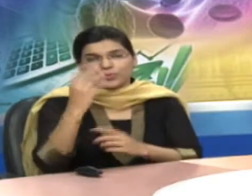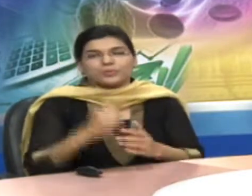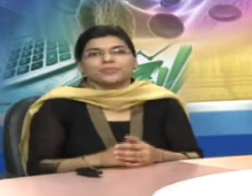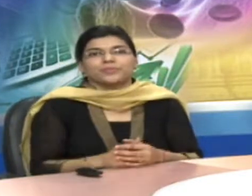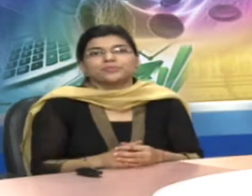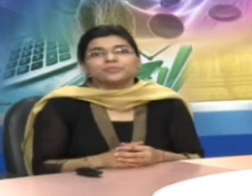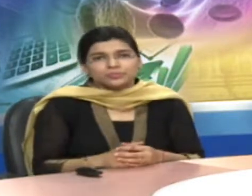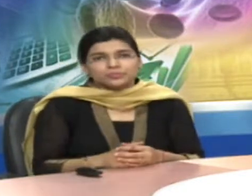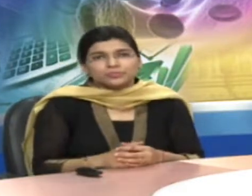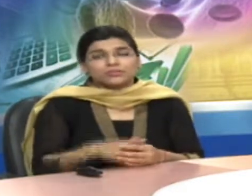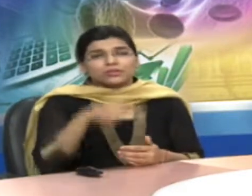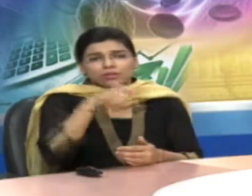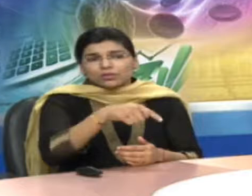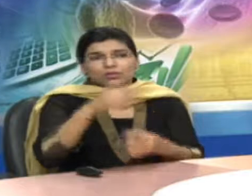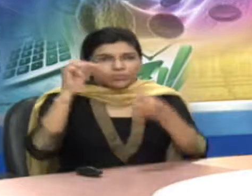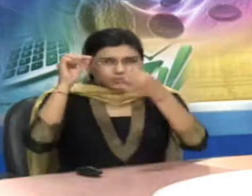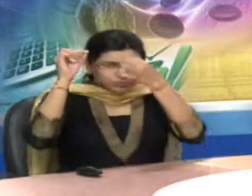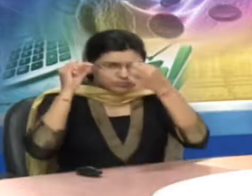Question number 4.